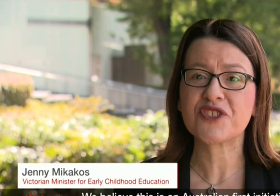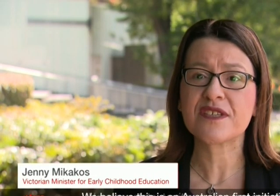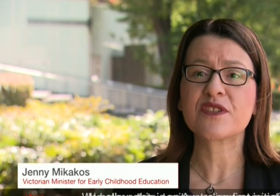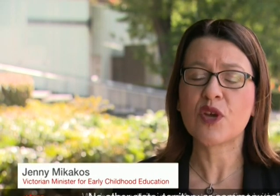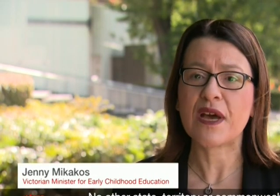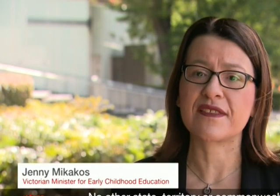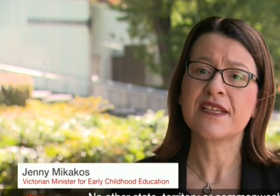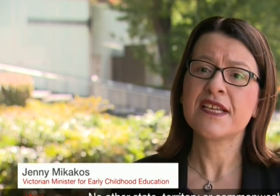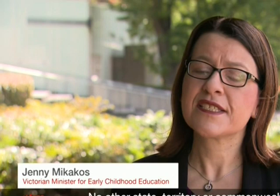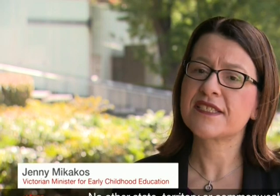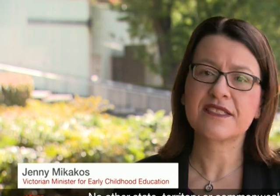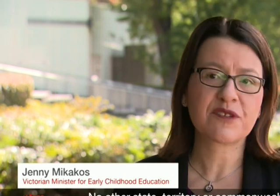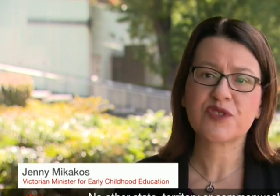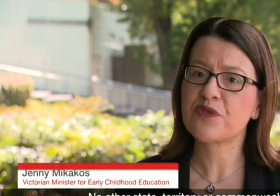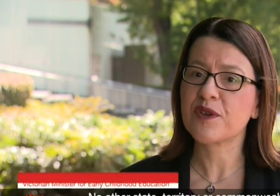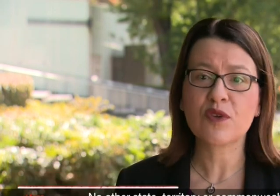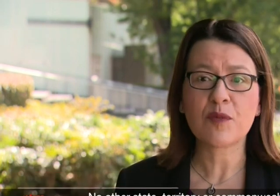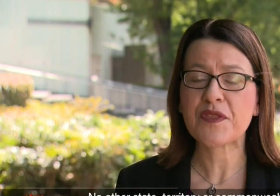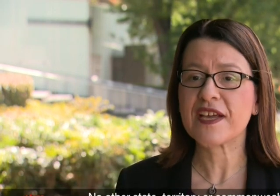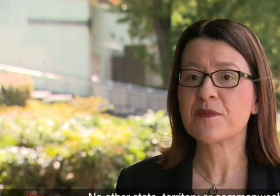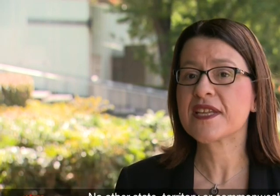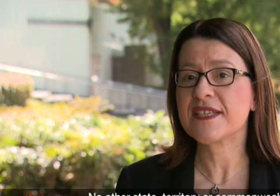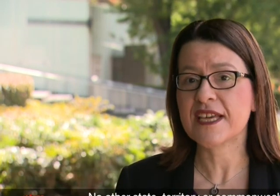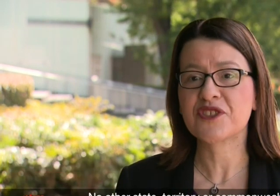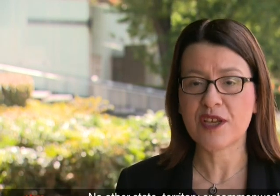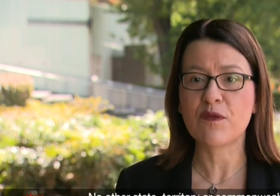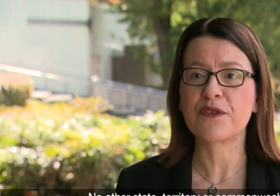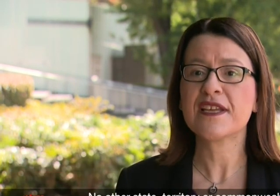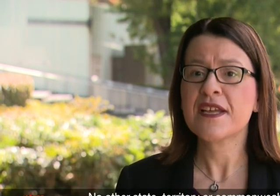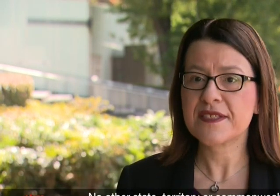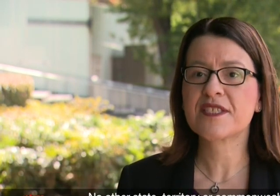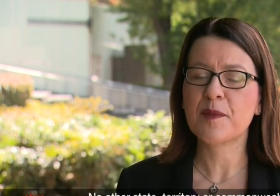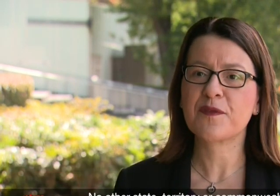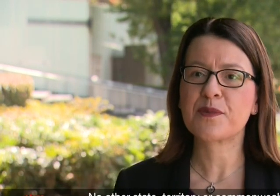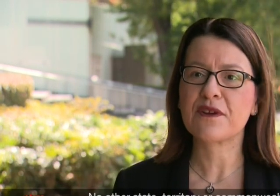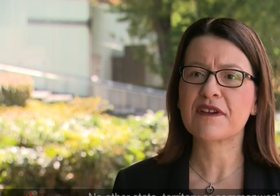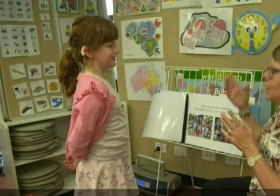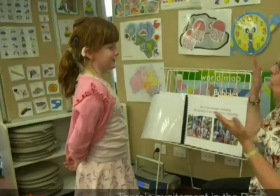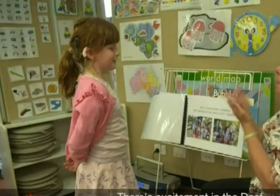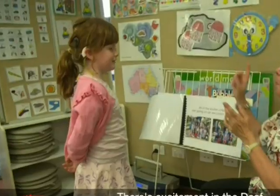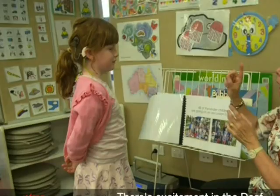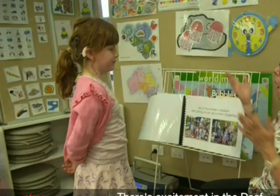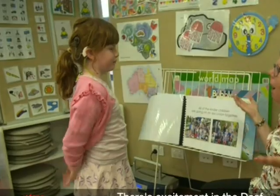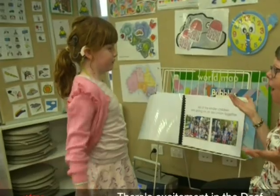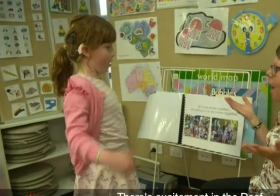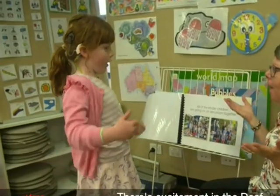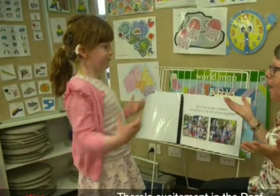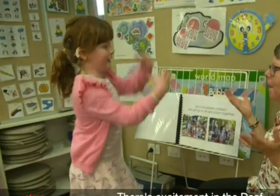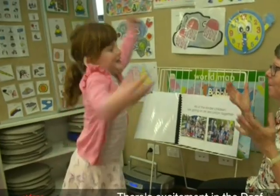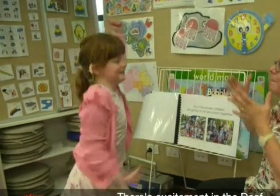initiative. No other state, territory or Commonwealth government is actually offering this type of program. There's excitement in the deaf community